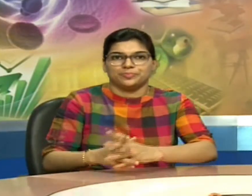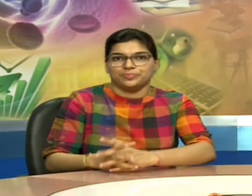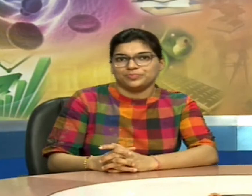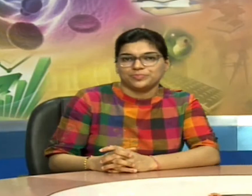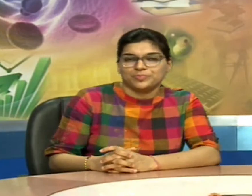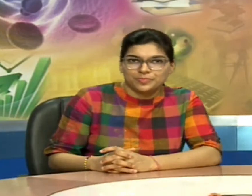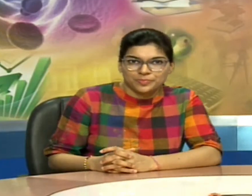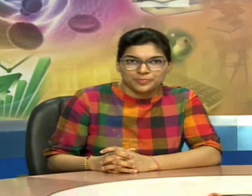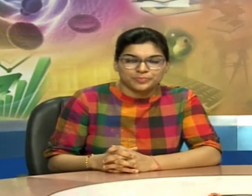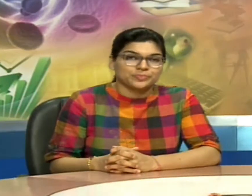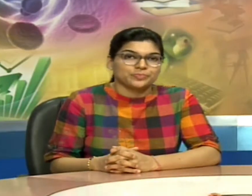April.